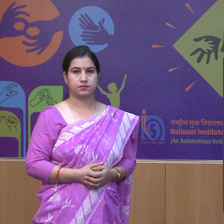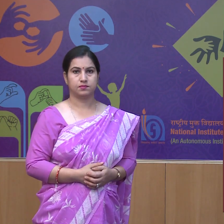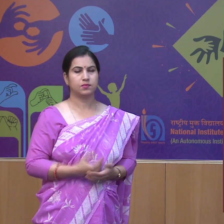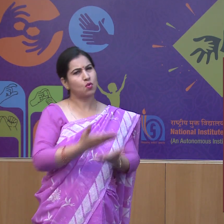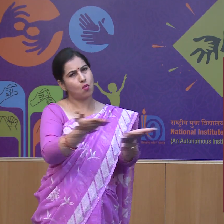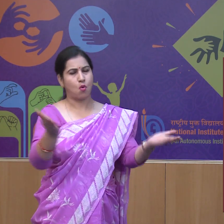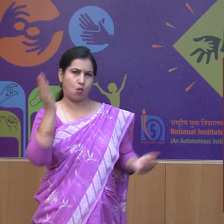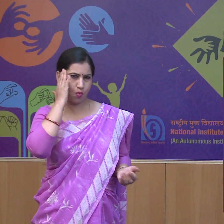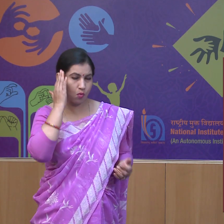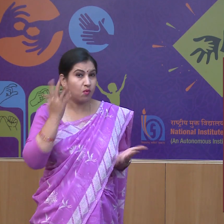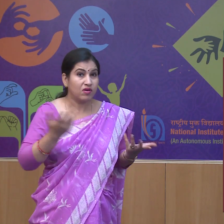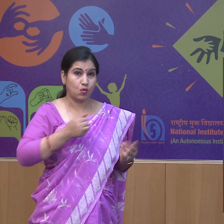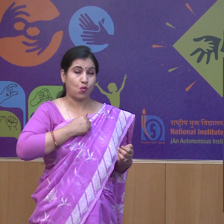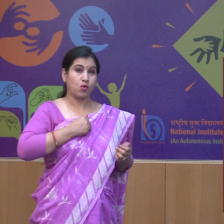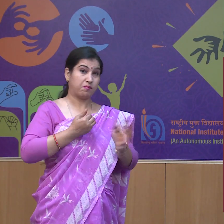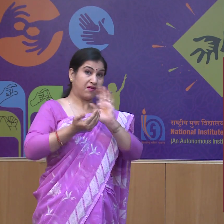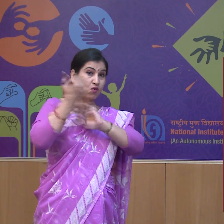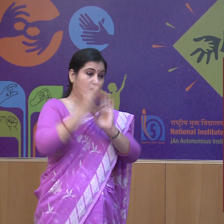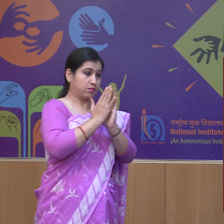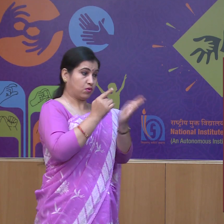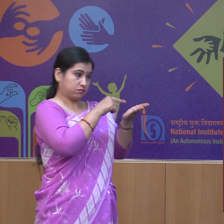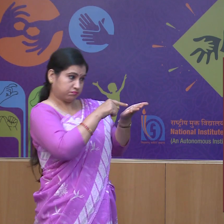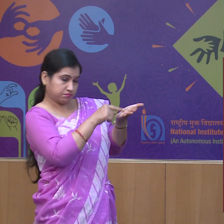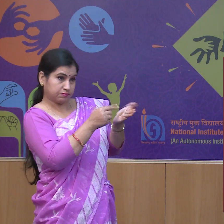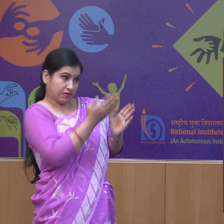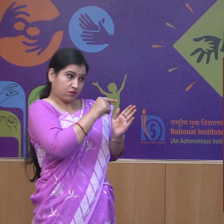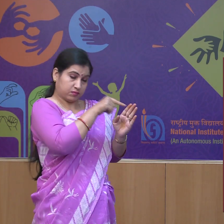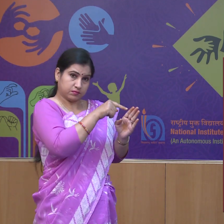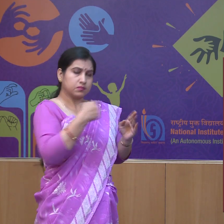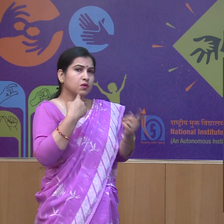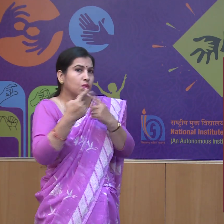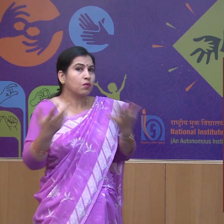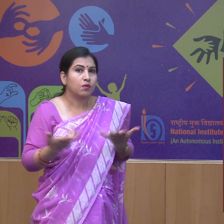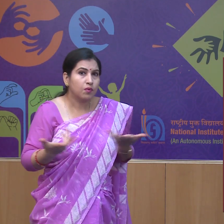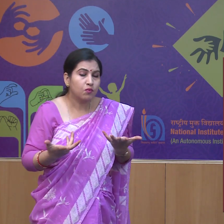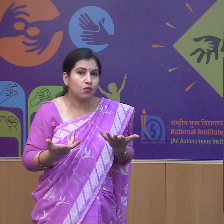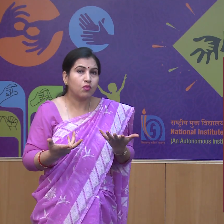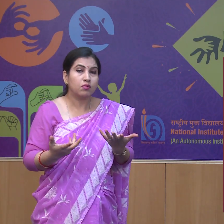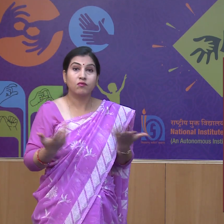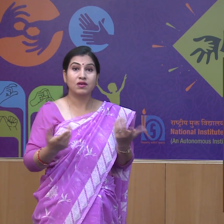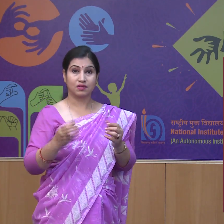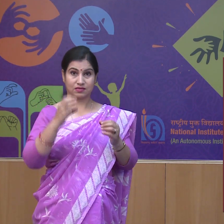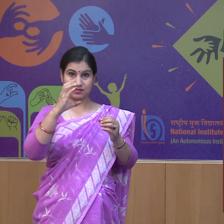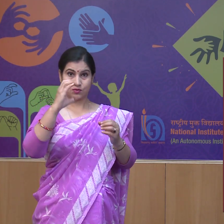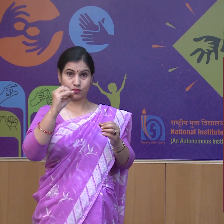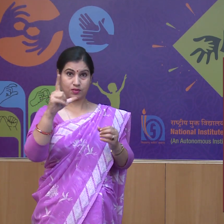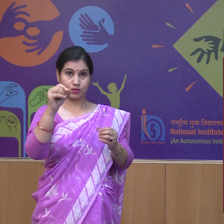As you know, in our previous chapter, we had discussed about the rise of colonialism